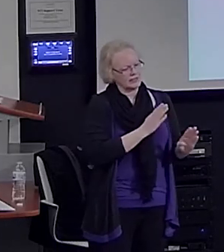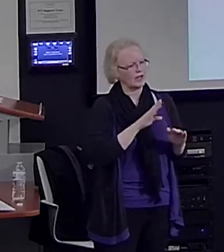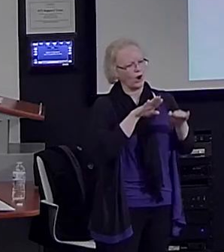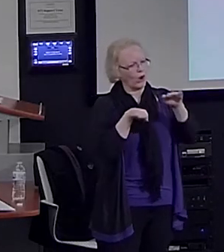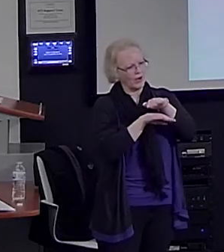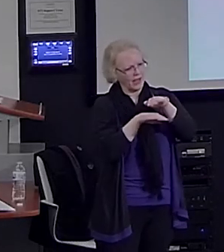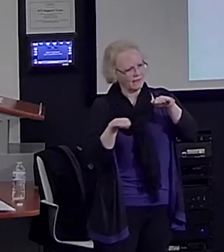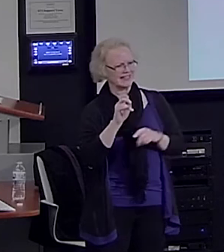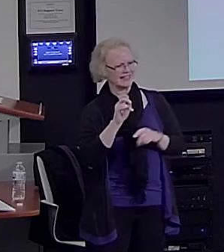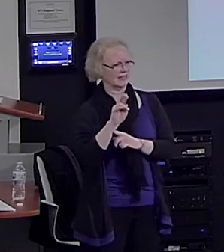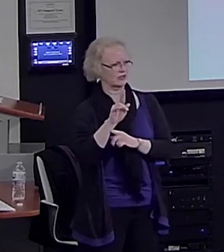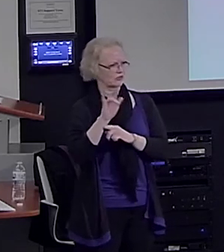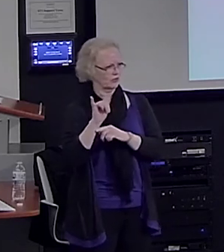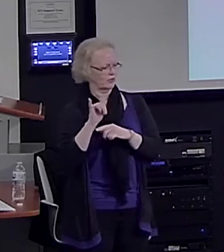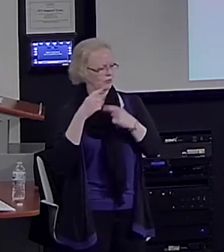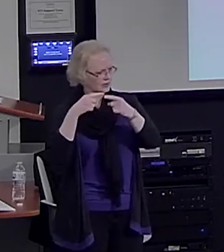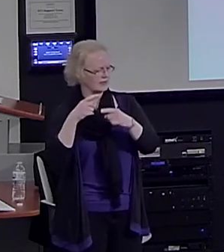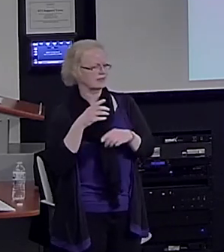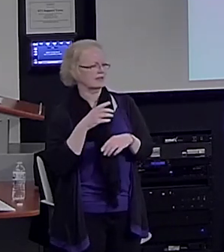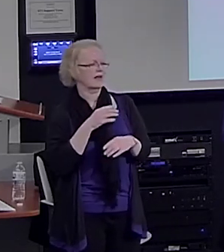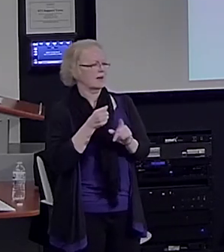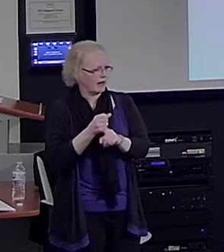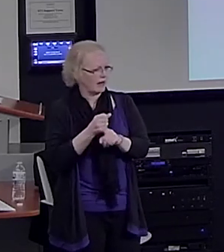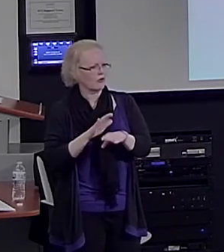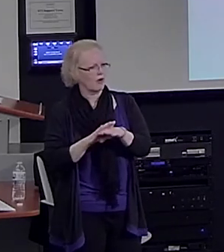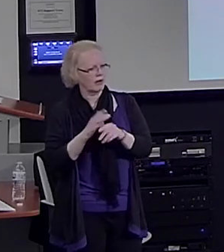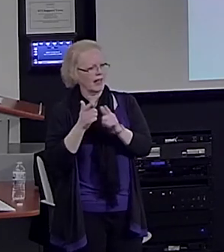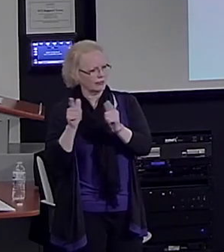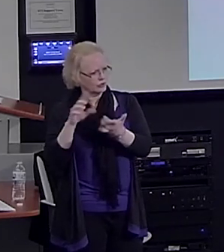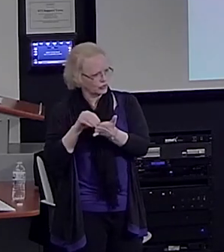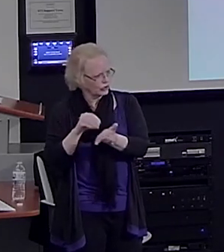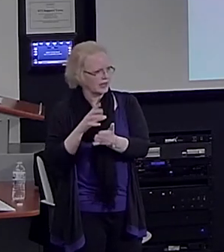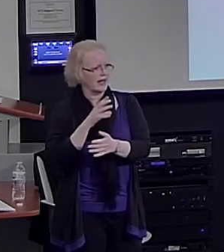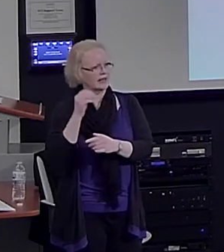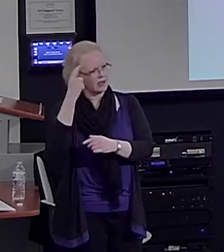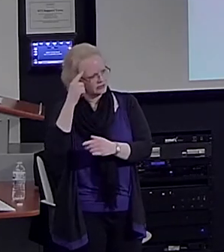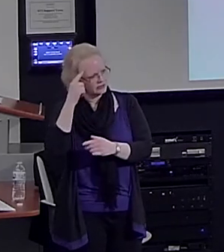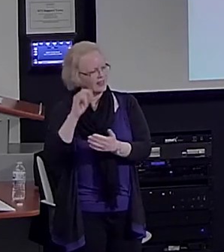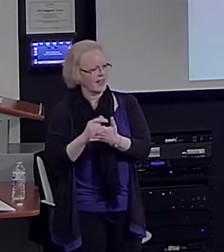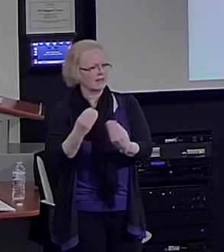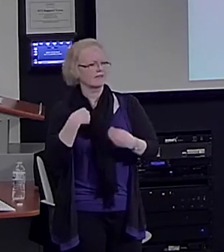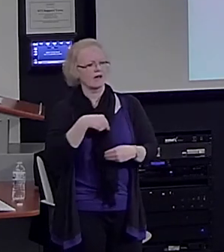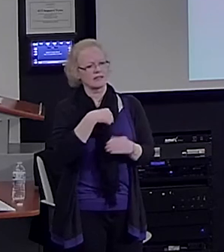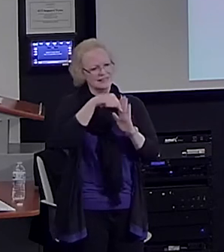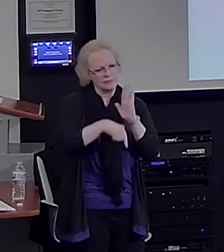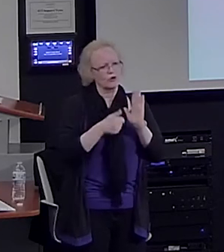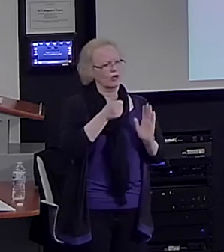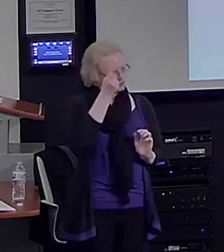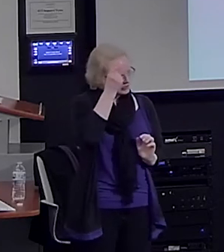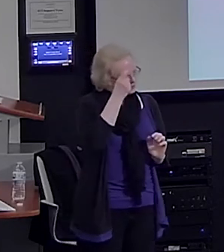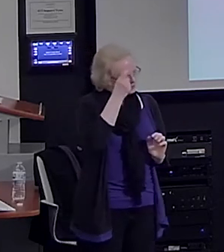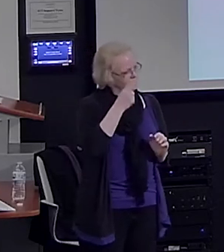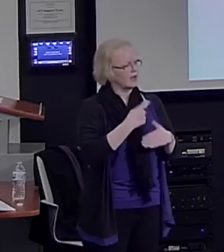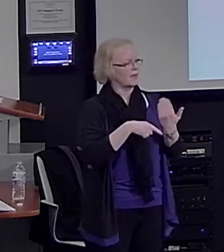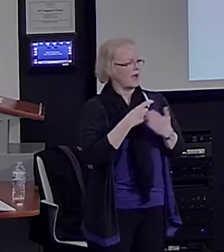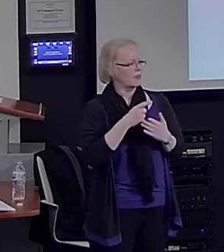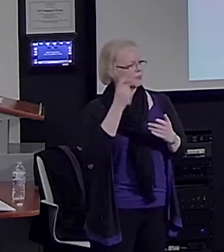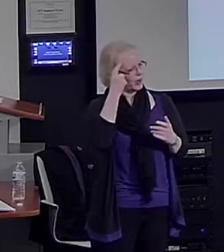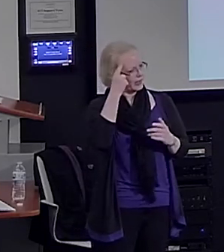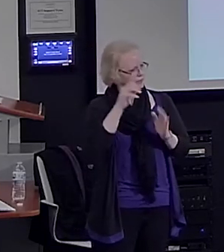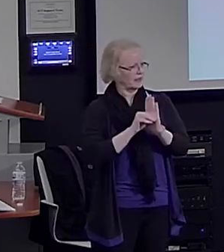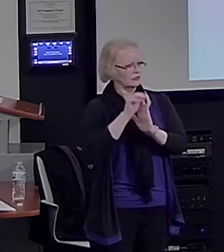mechanisms impact language and cognition will permit a deeper understanding of the organization and course of early brain maturation